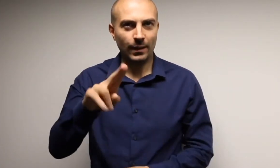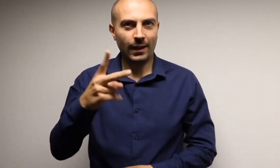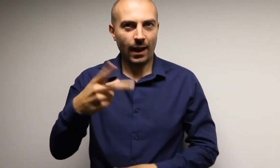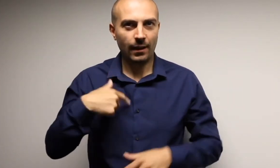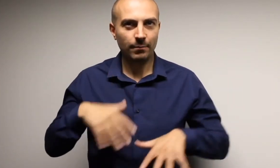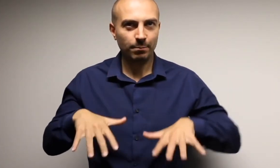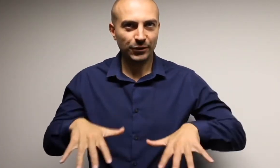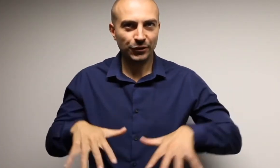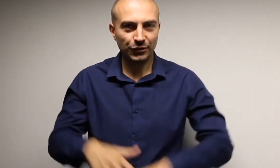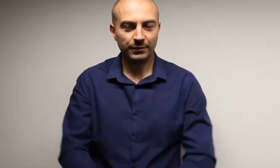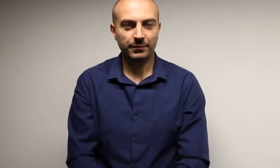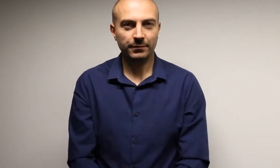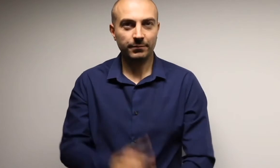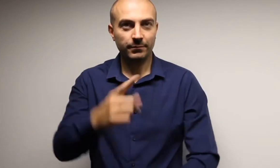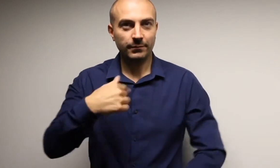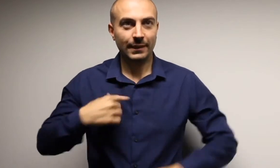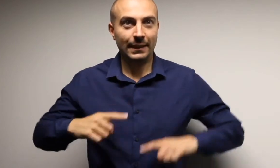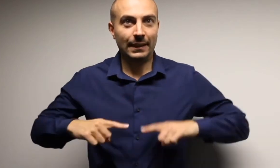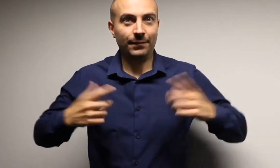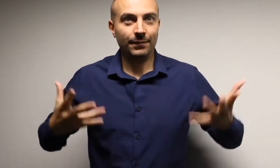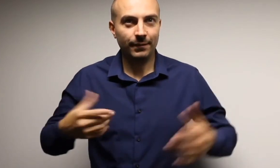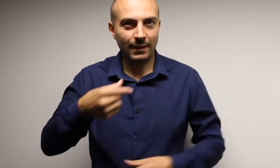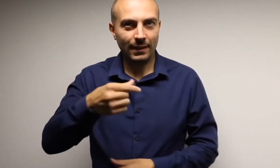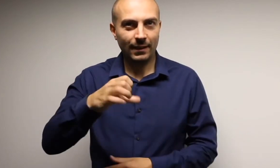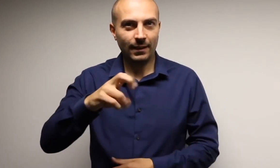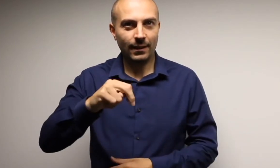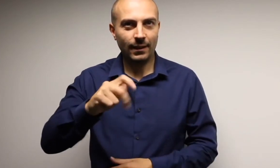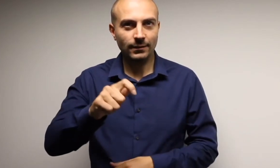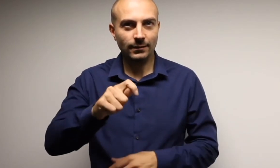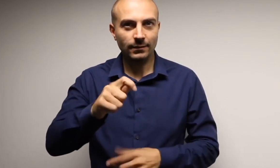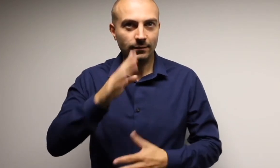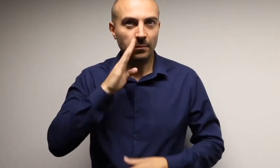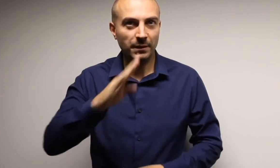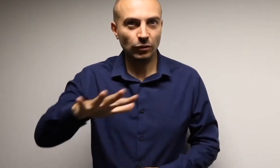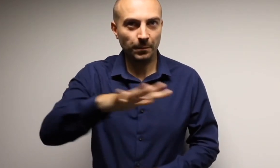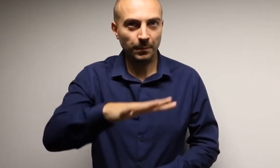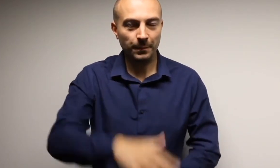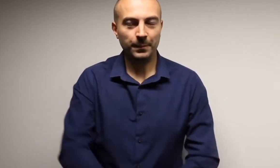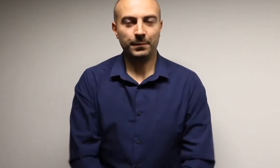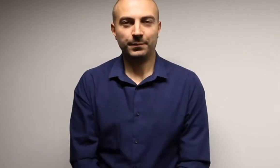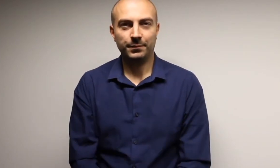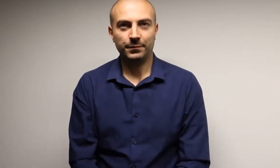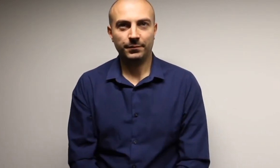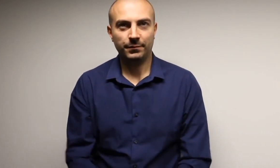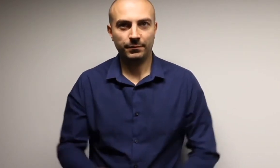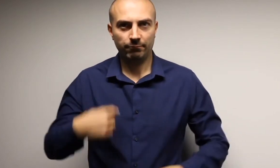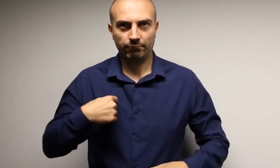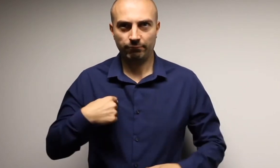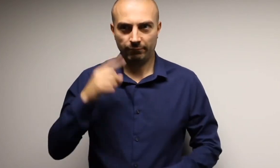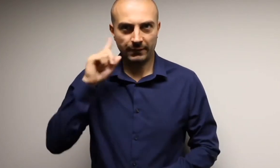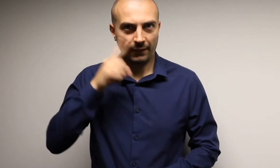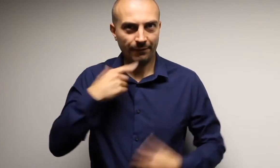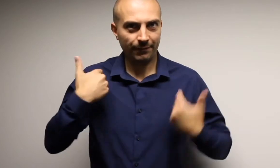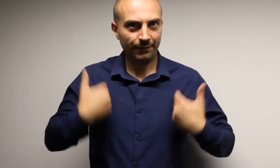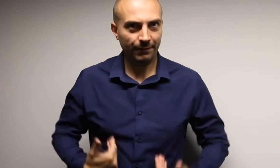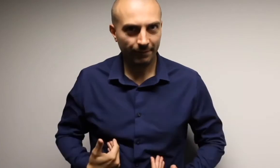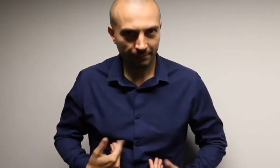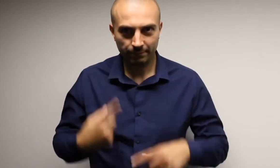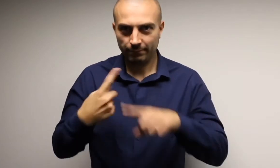and I live in Ghent, Belgium. I am deaf. My girlfriend